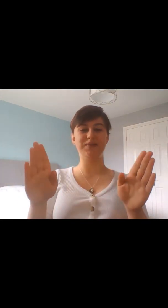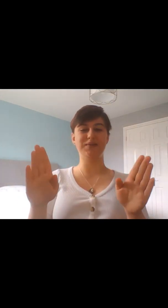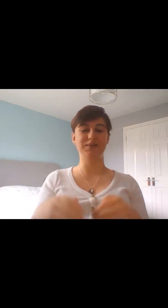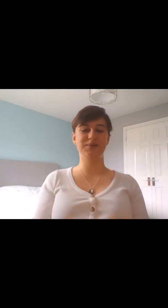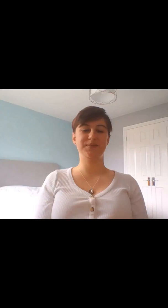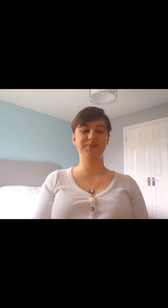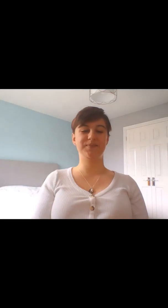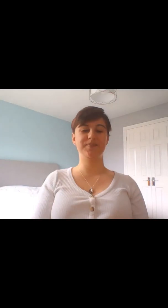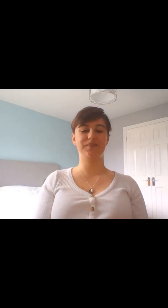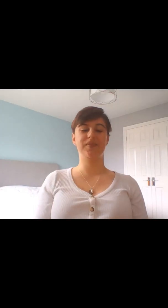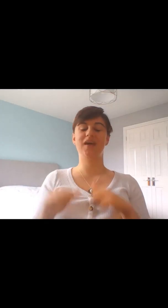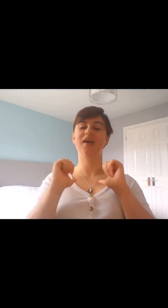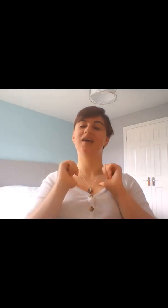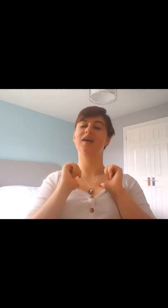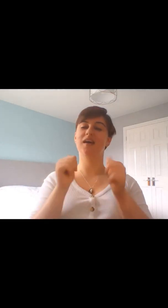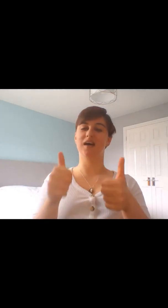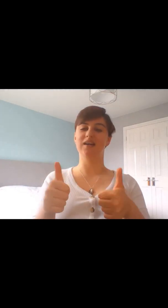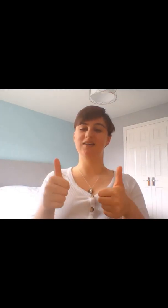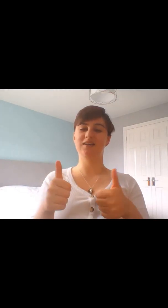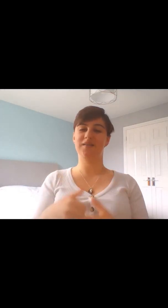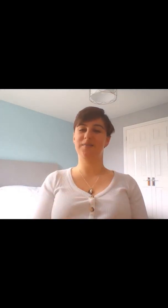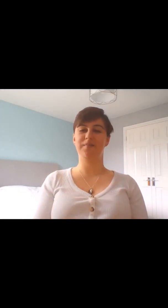wonderful, kind,